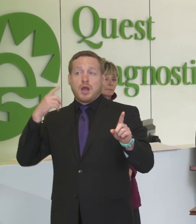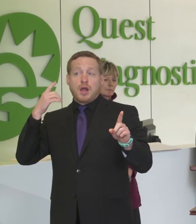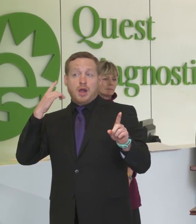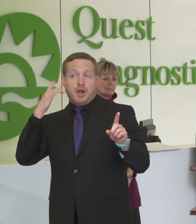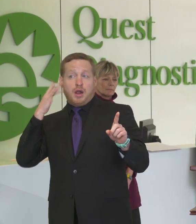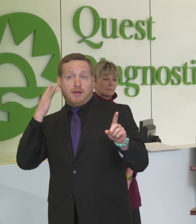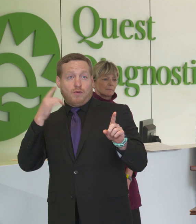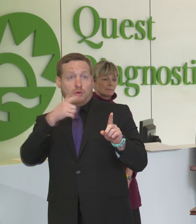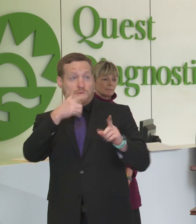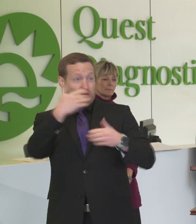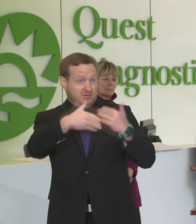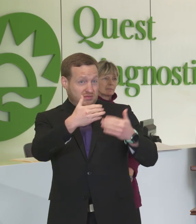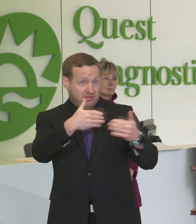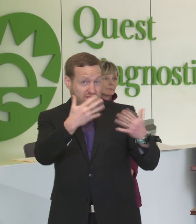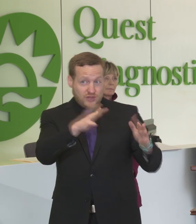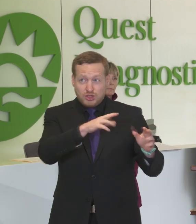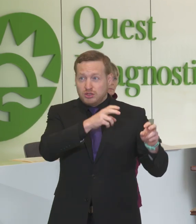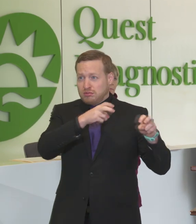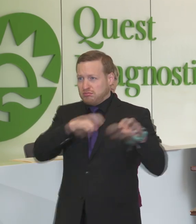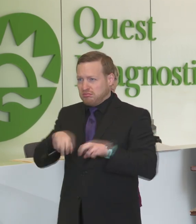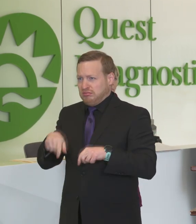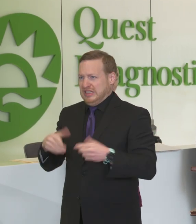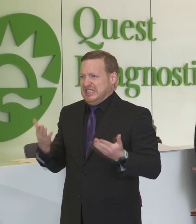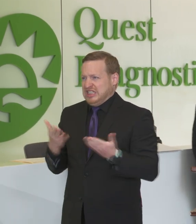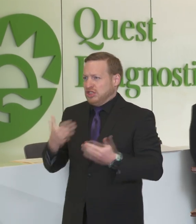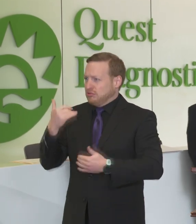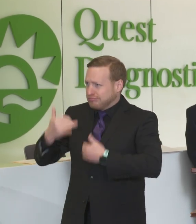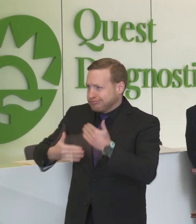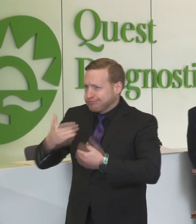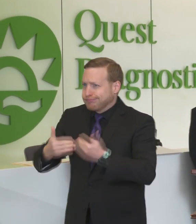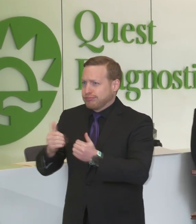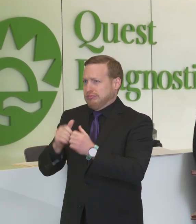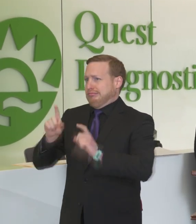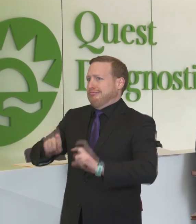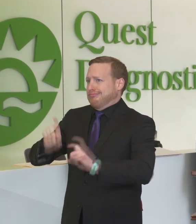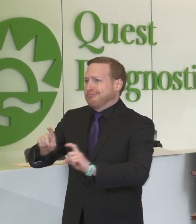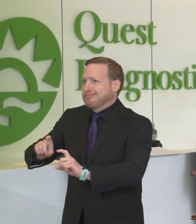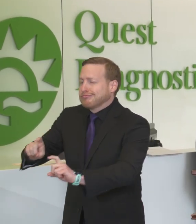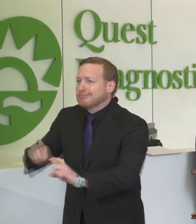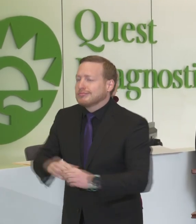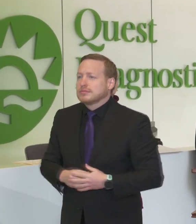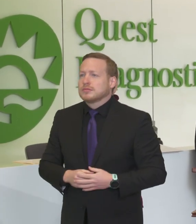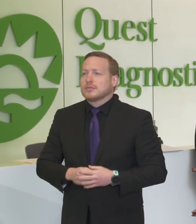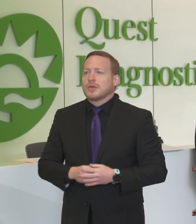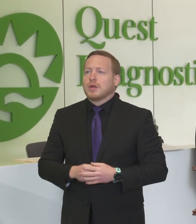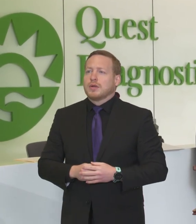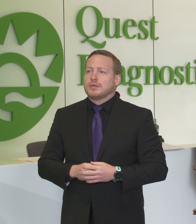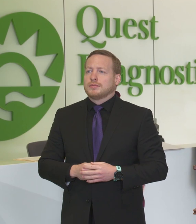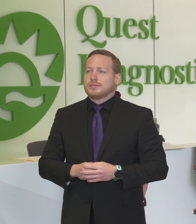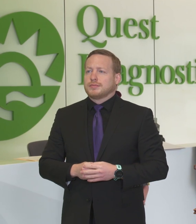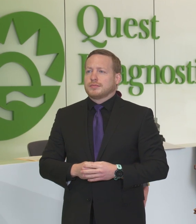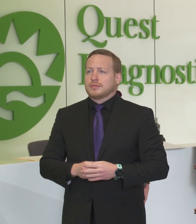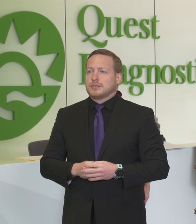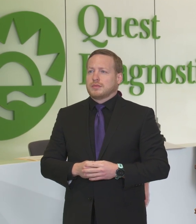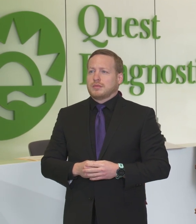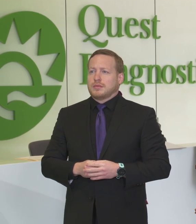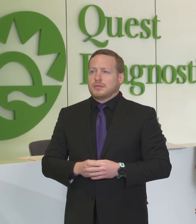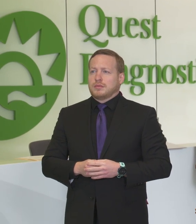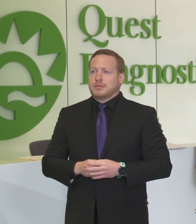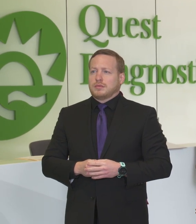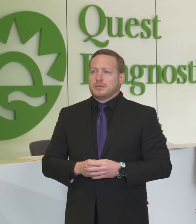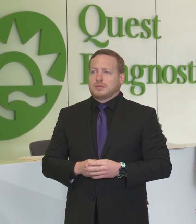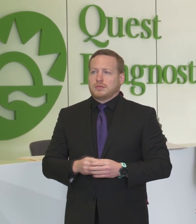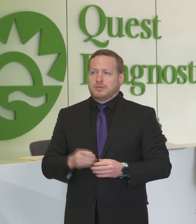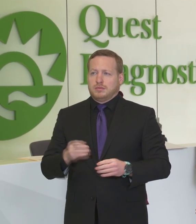significant testing, you should come out and visit with us. And that's the reason why the Lieutenant Governor and I